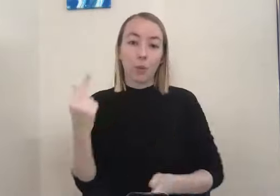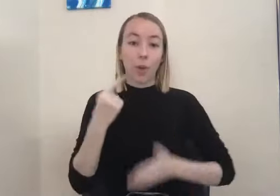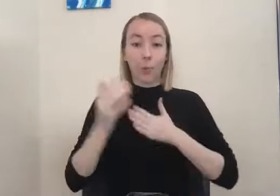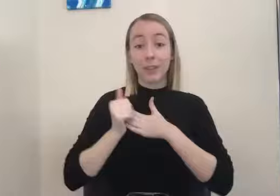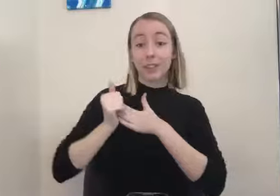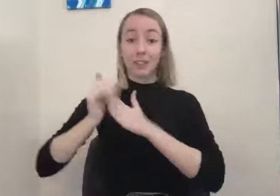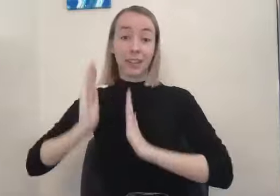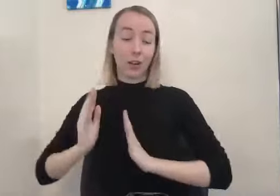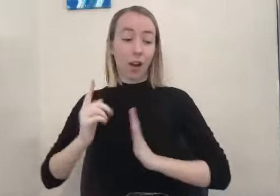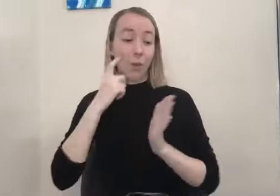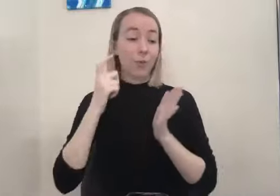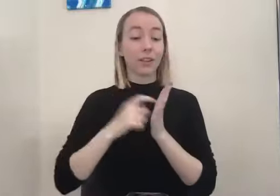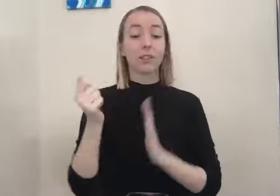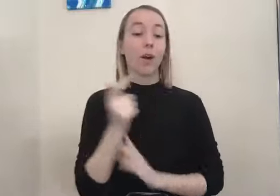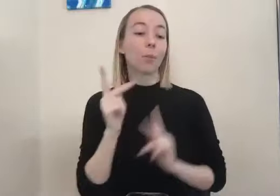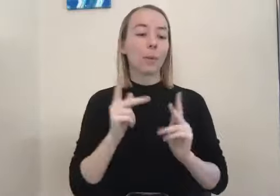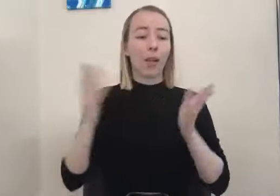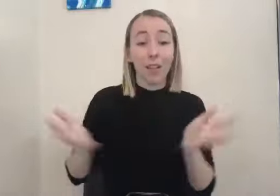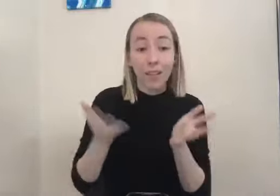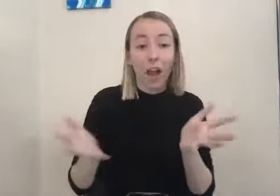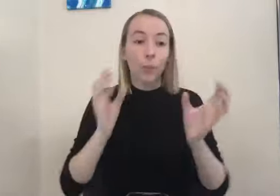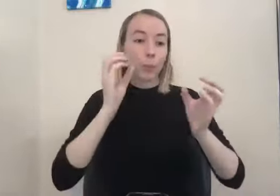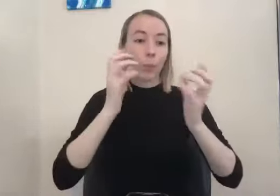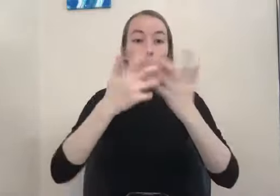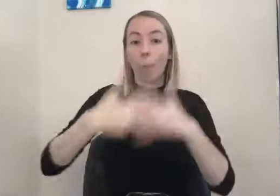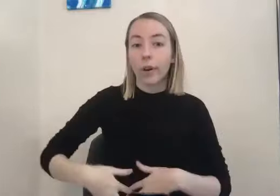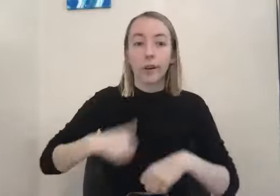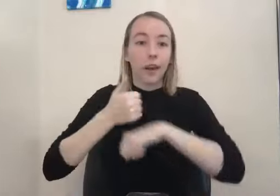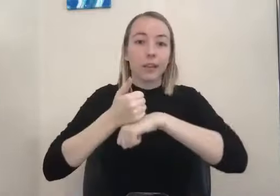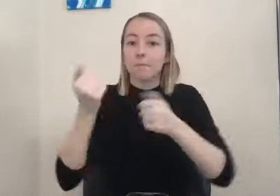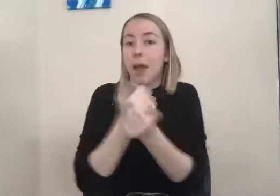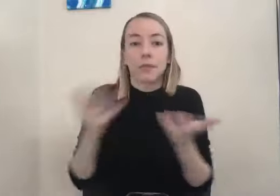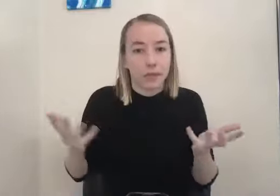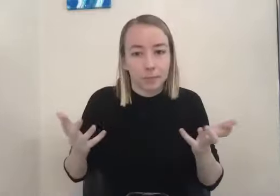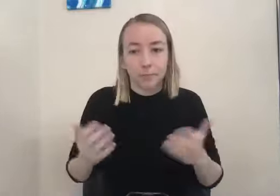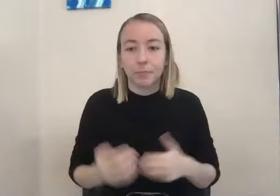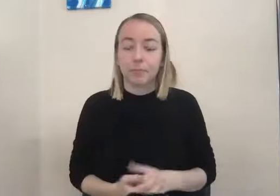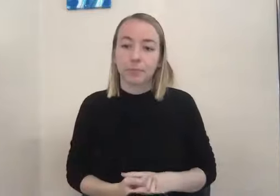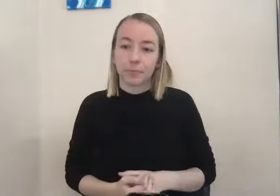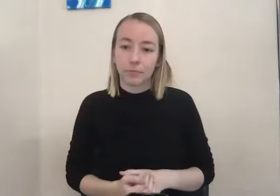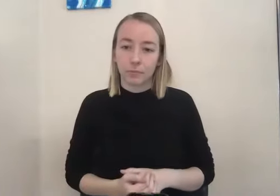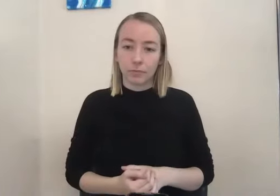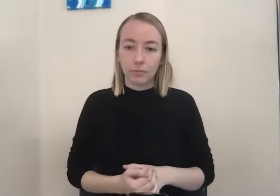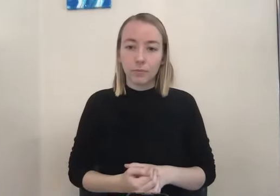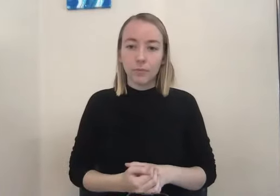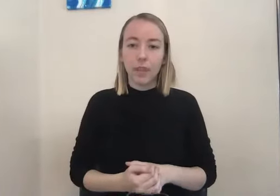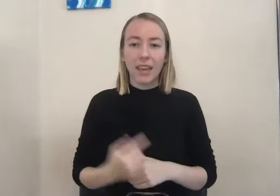everybody exactly what I mean, but I do know that I want that slowness now. I do know that I want